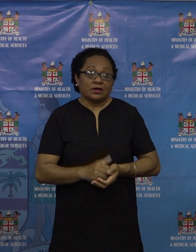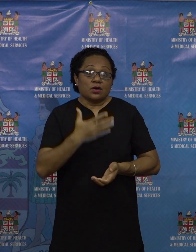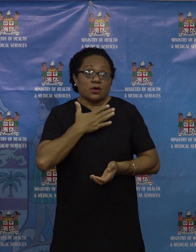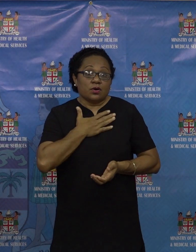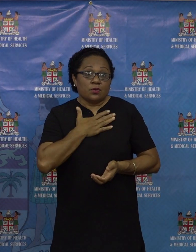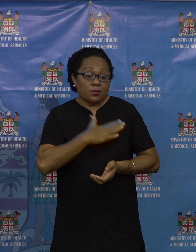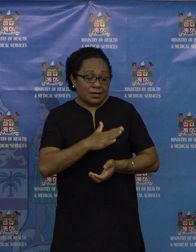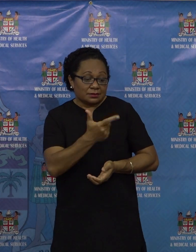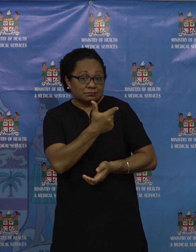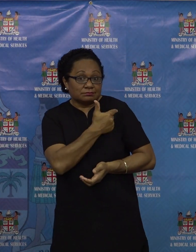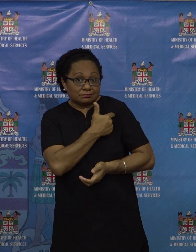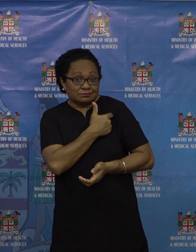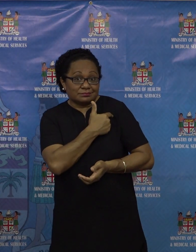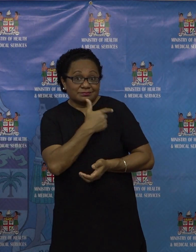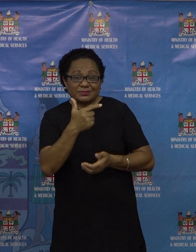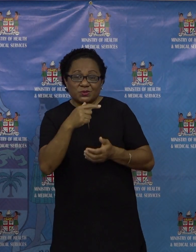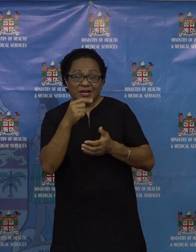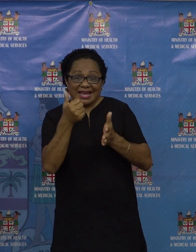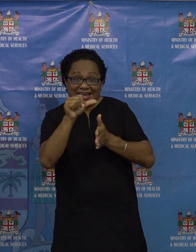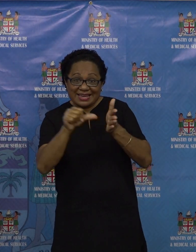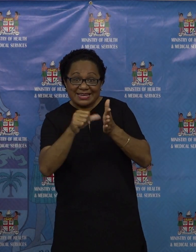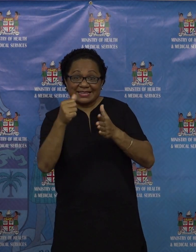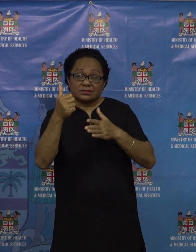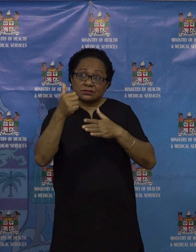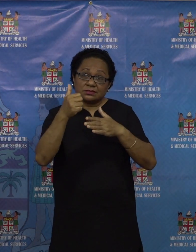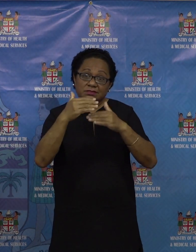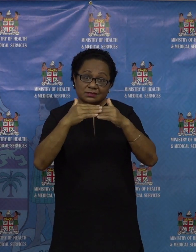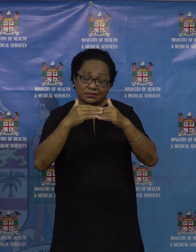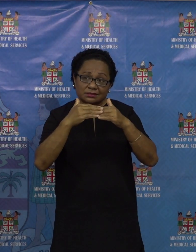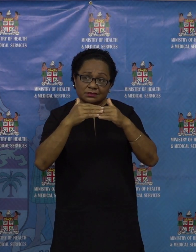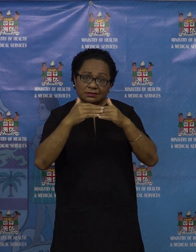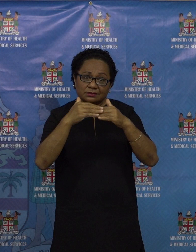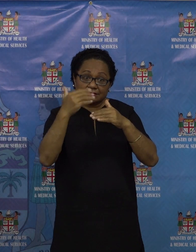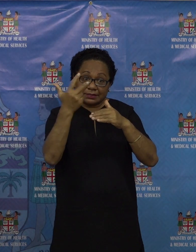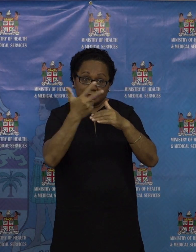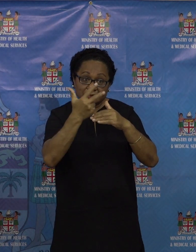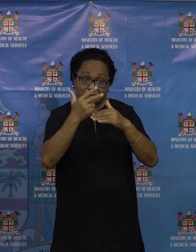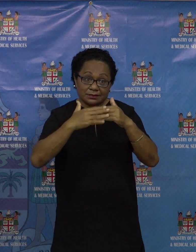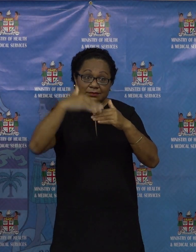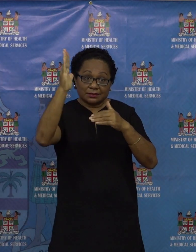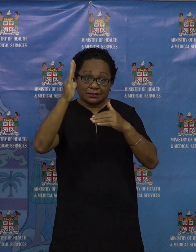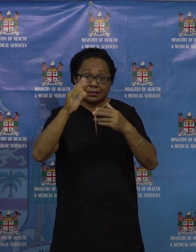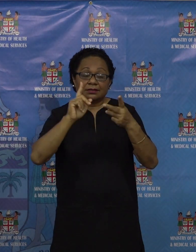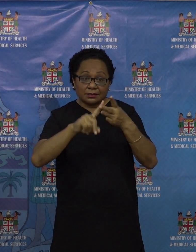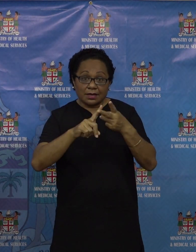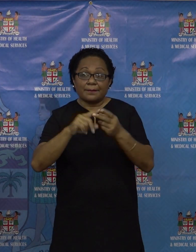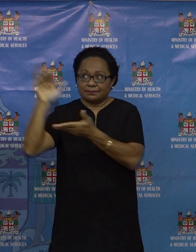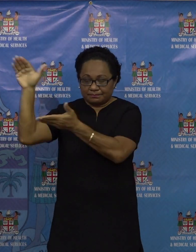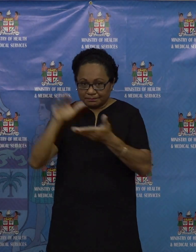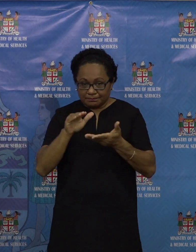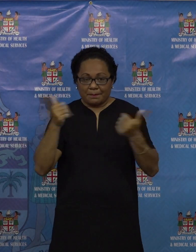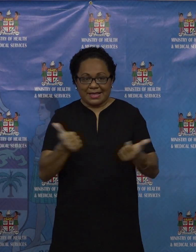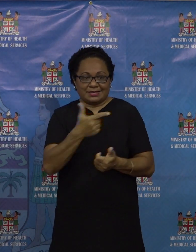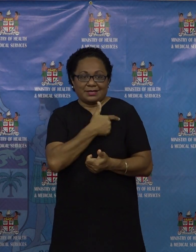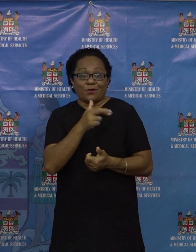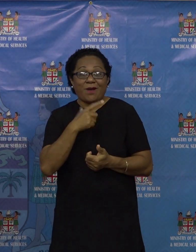the target population, but also acquire adequate vaccine for our people. To